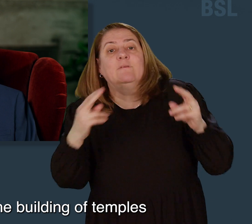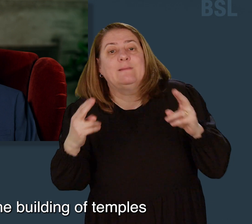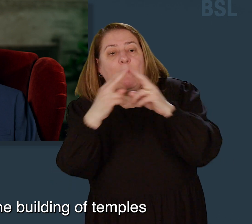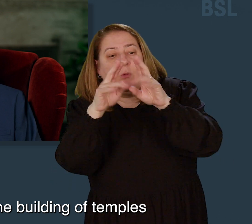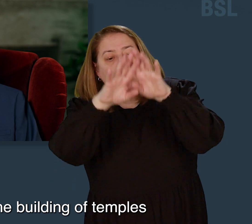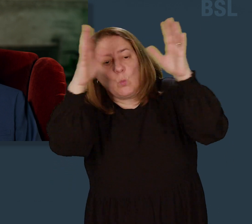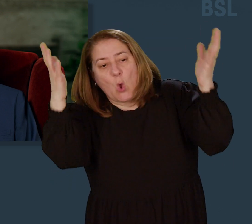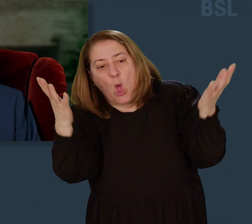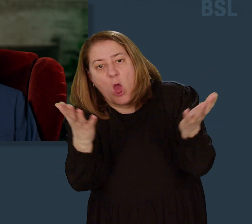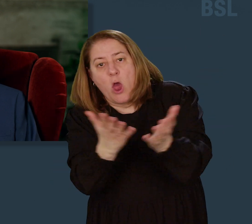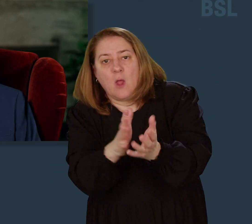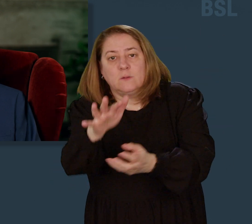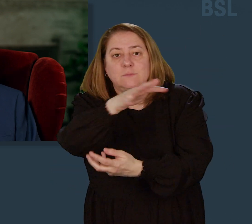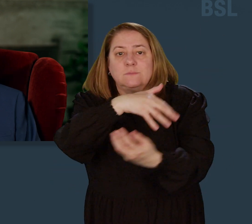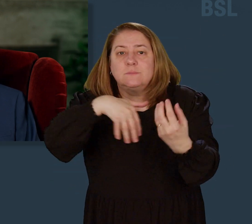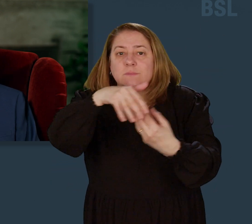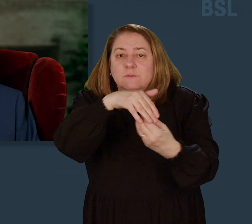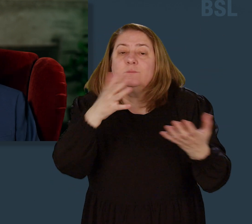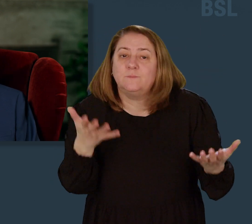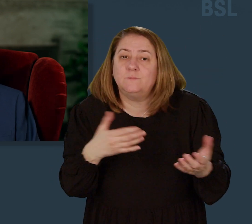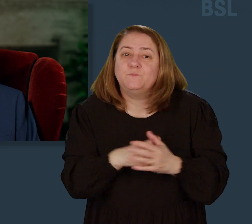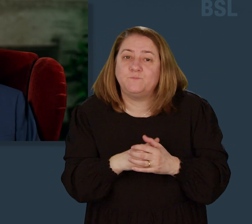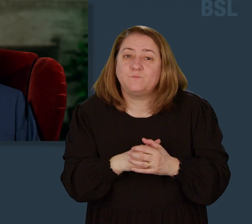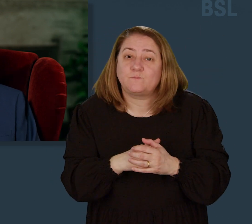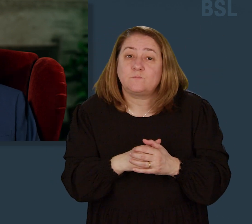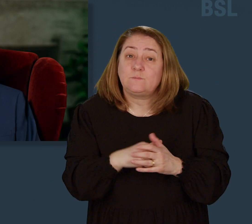building of temples across the world.